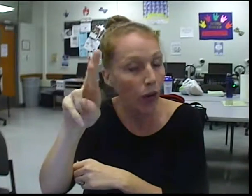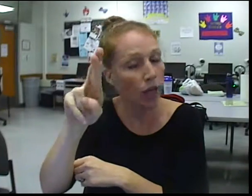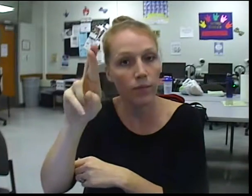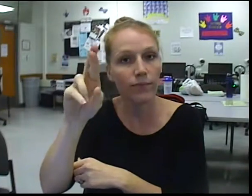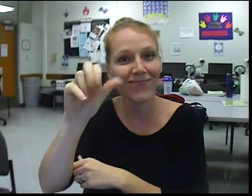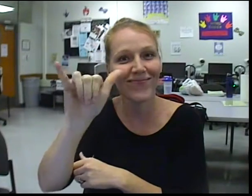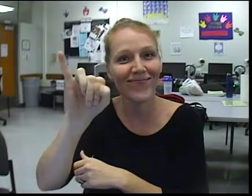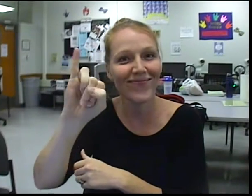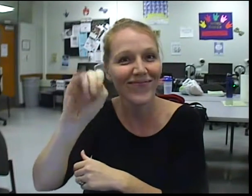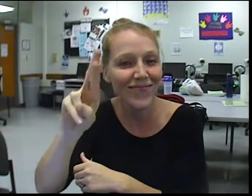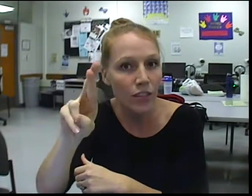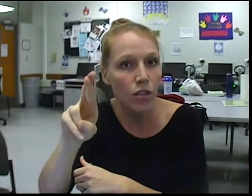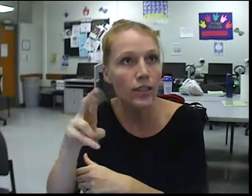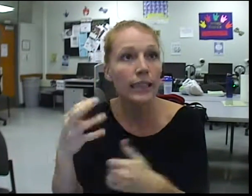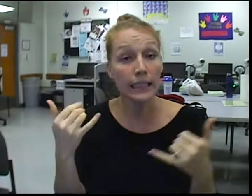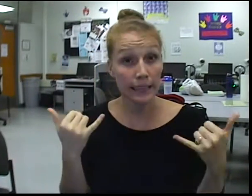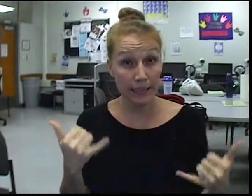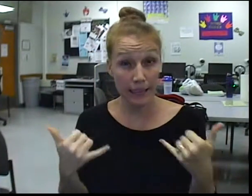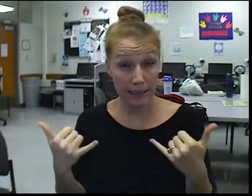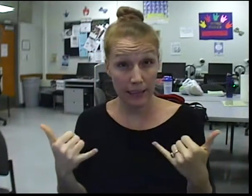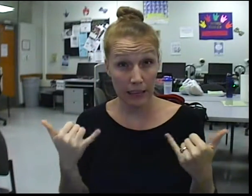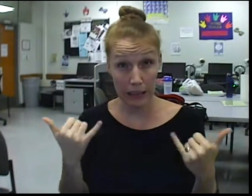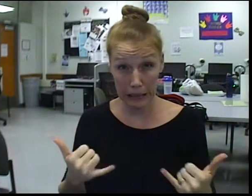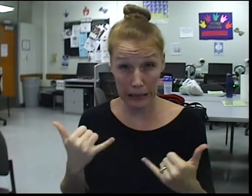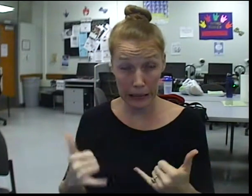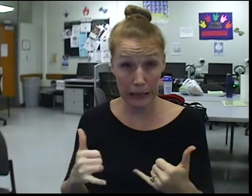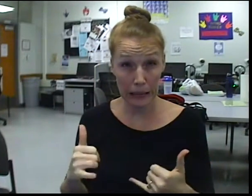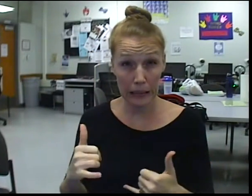Is it humid today? Yeah, very.